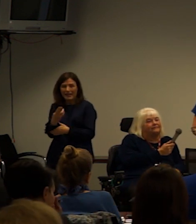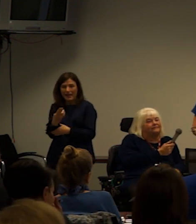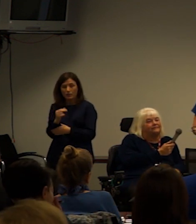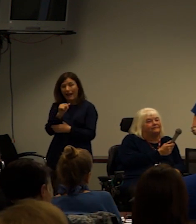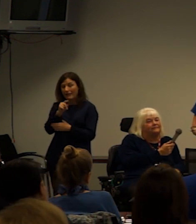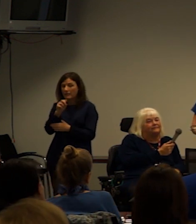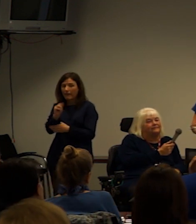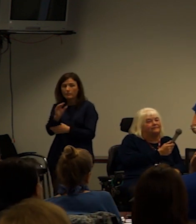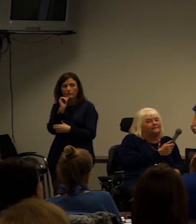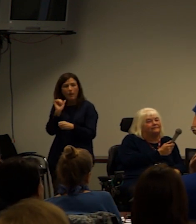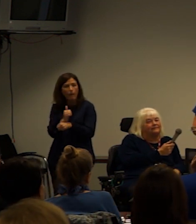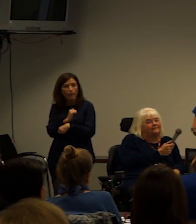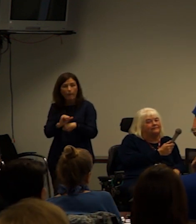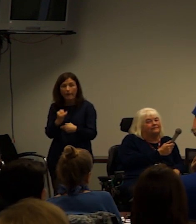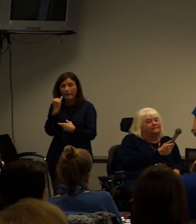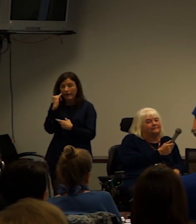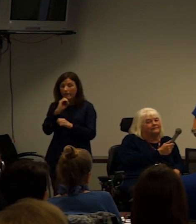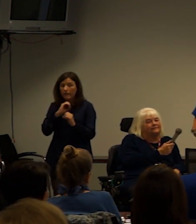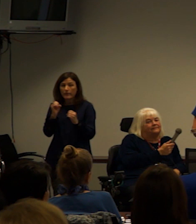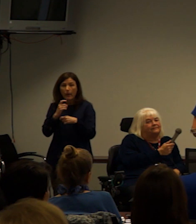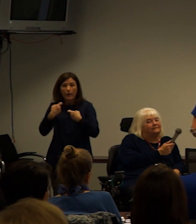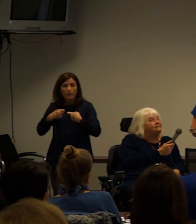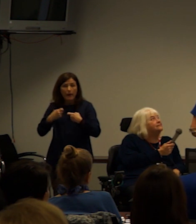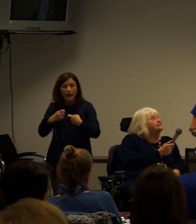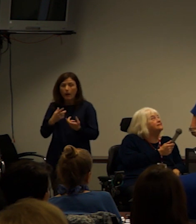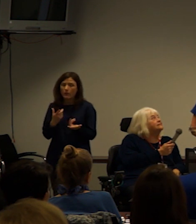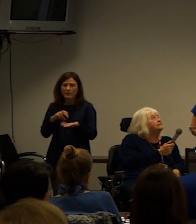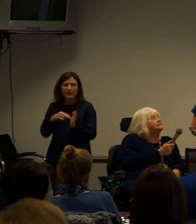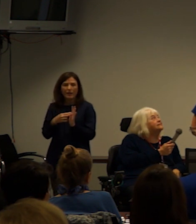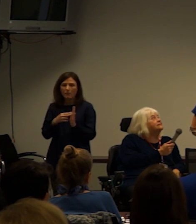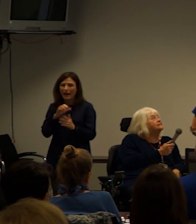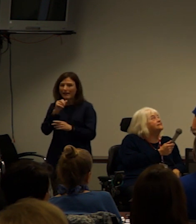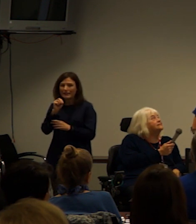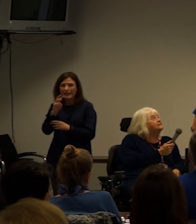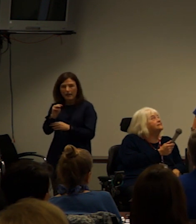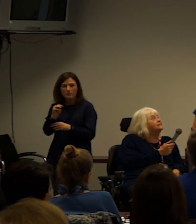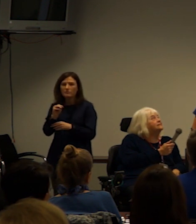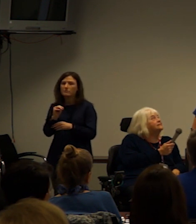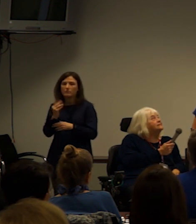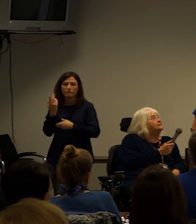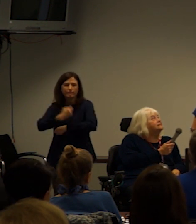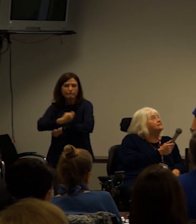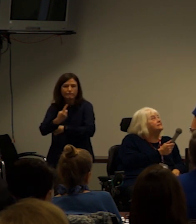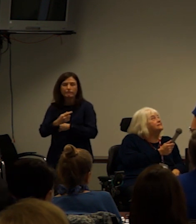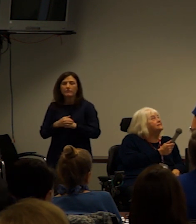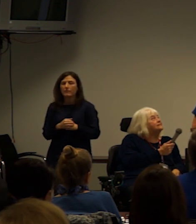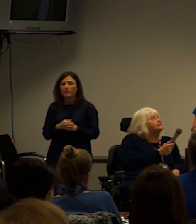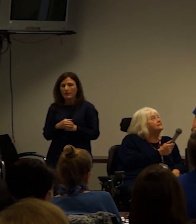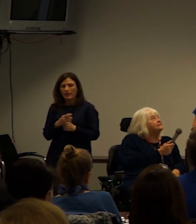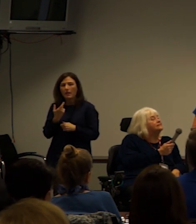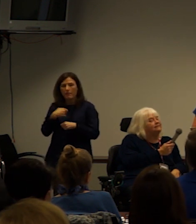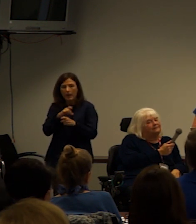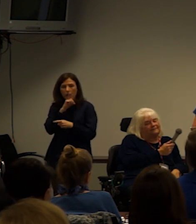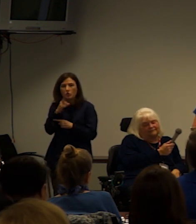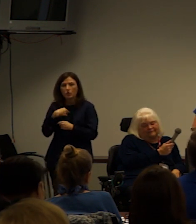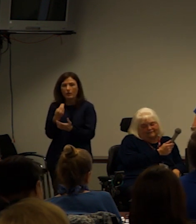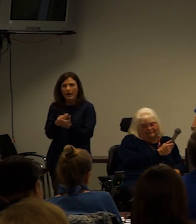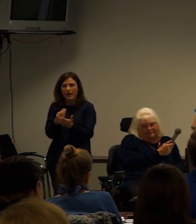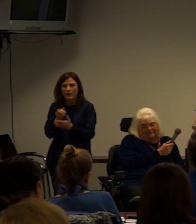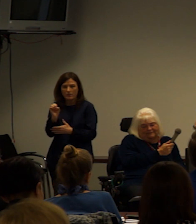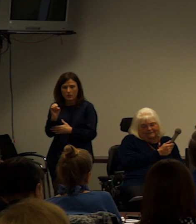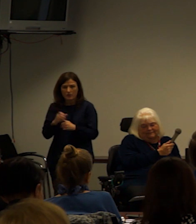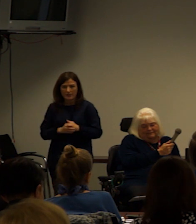ATMs aren't working. If there's no power, there's no ATM. If you don't have a little extra cash on hand, you know, emergency